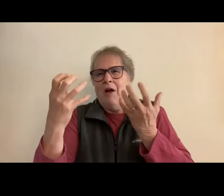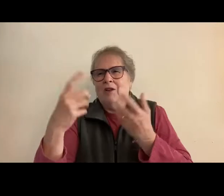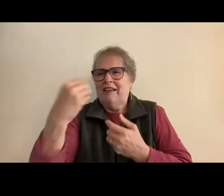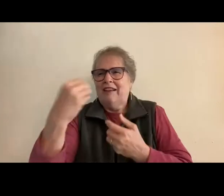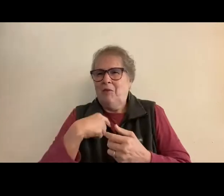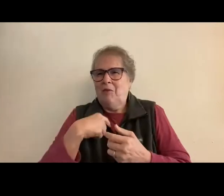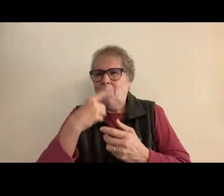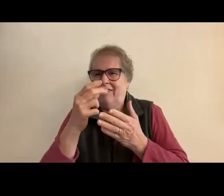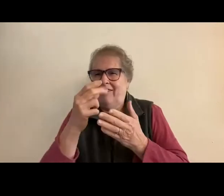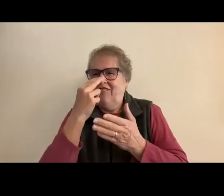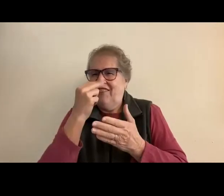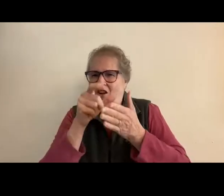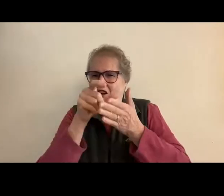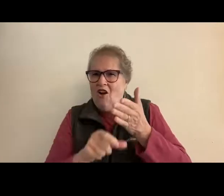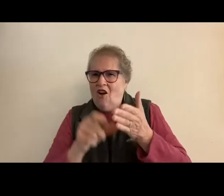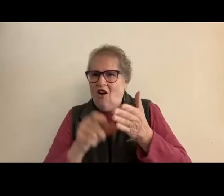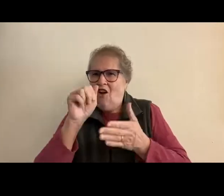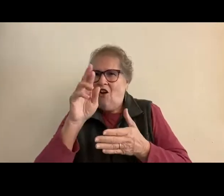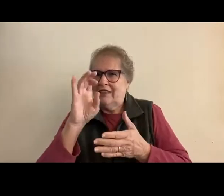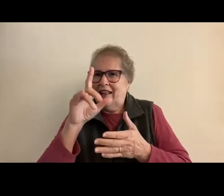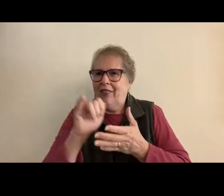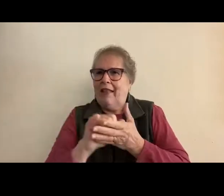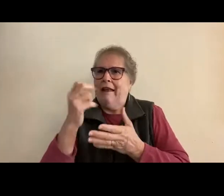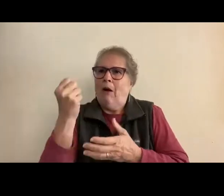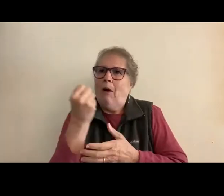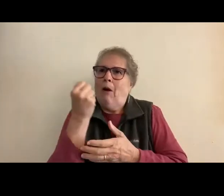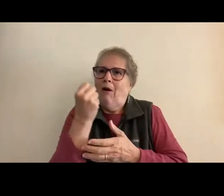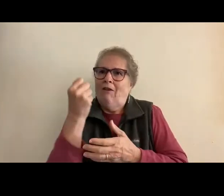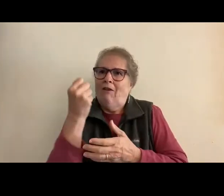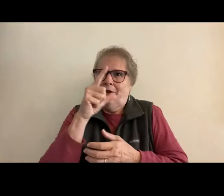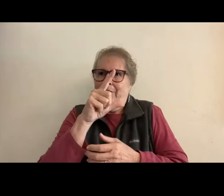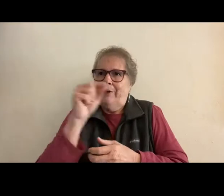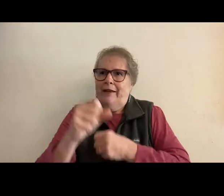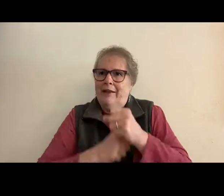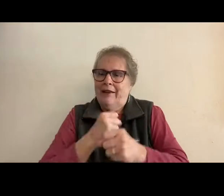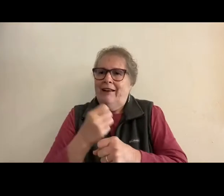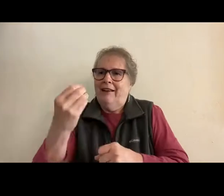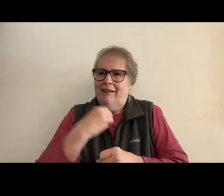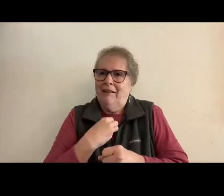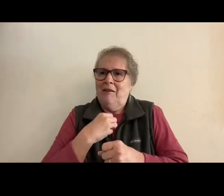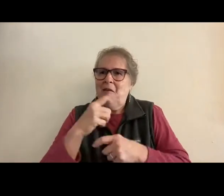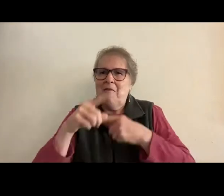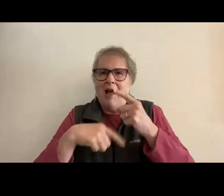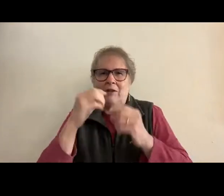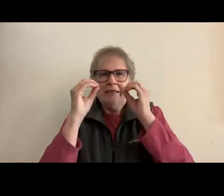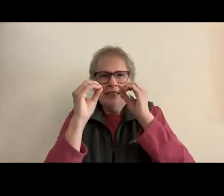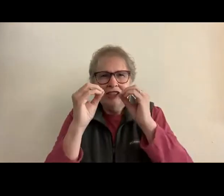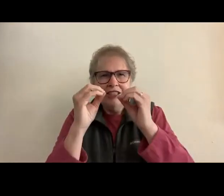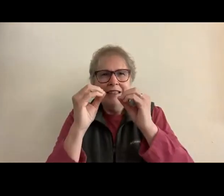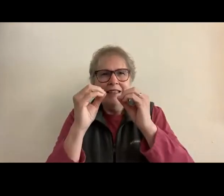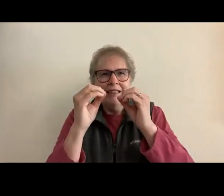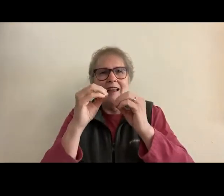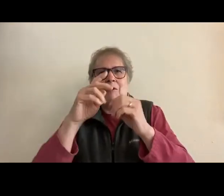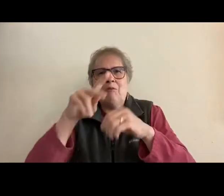So he wanted to give me one funny article that he'd been holding on for 20 years. Gave it to me